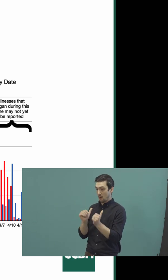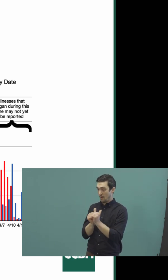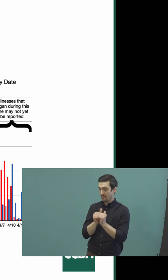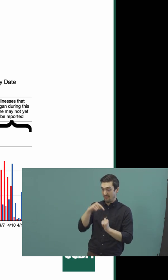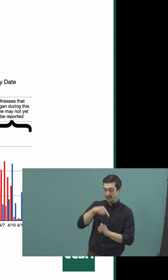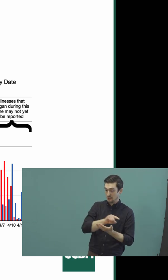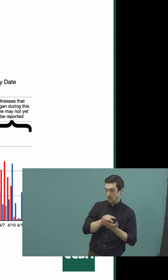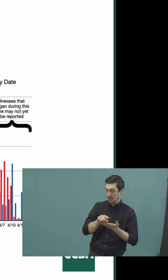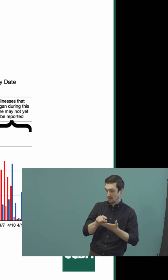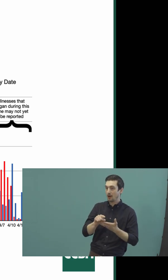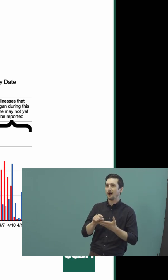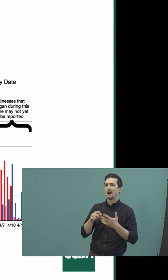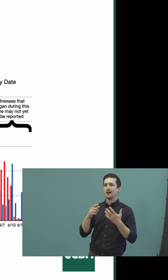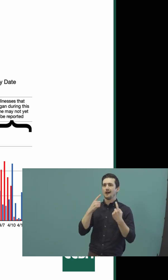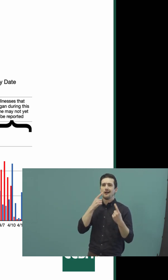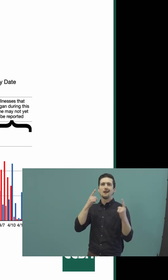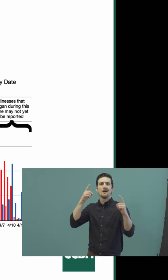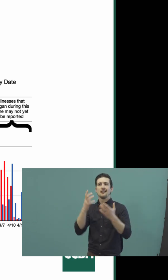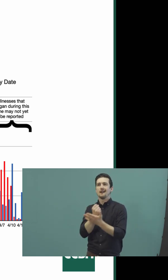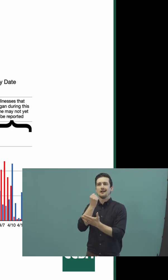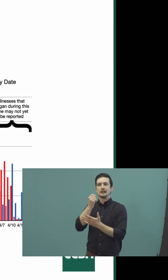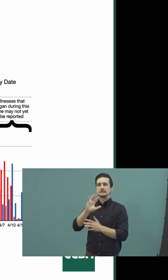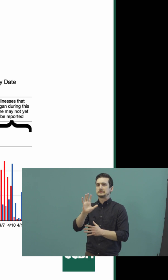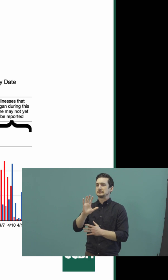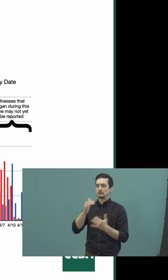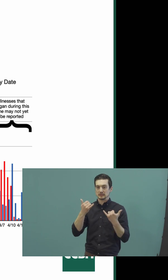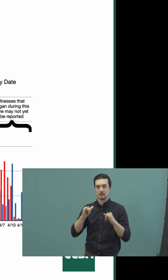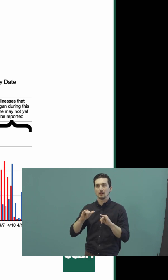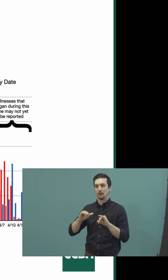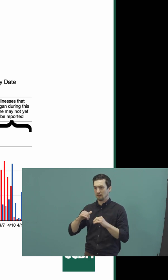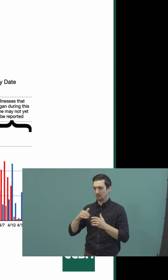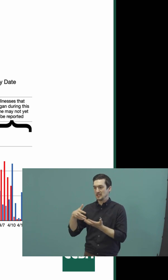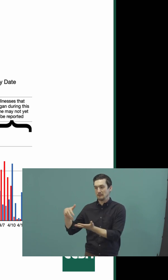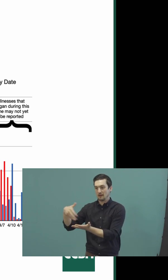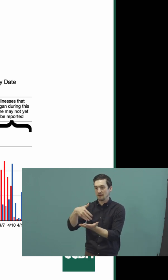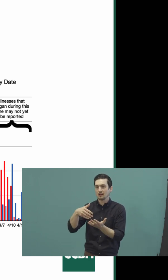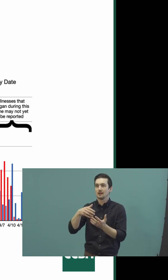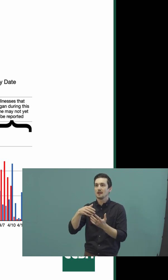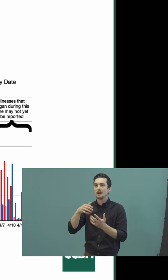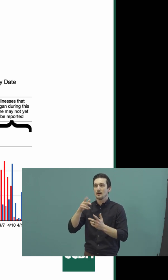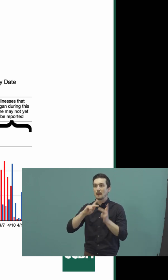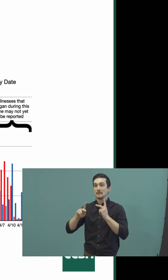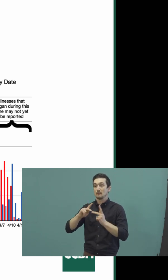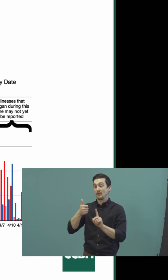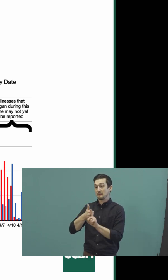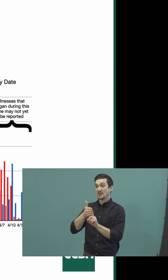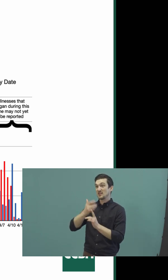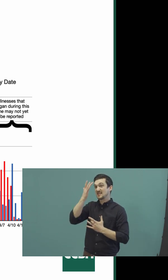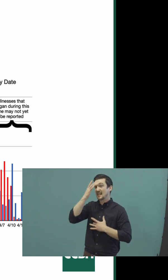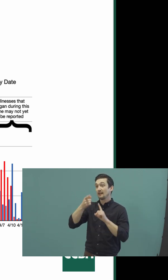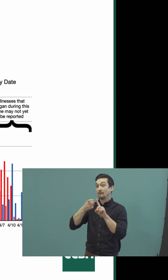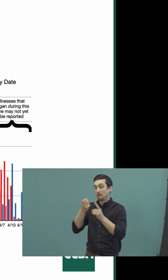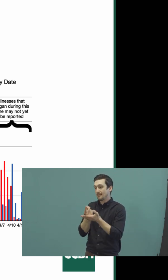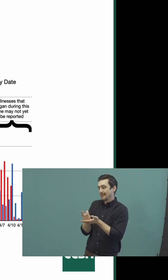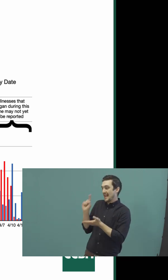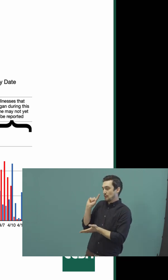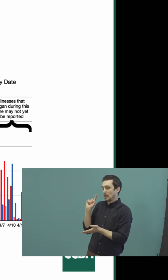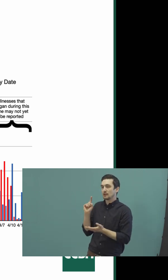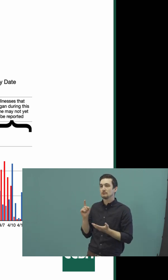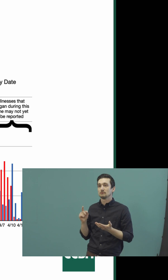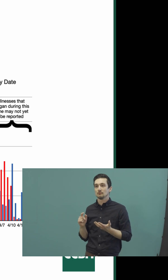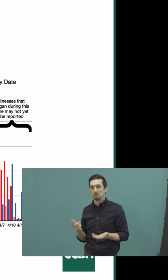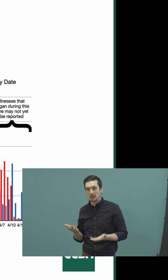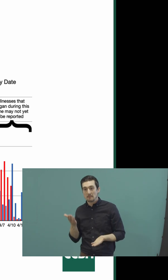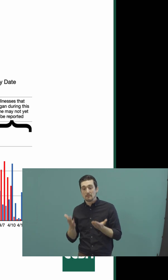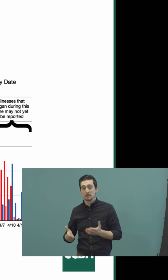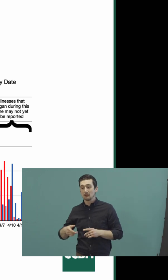information about people who've become sick in the last week. It sometimes is that people aren't reported to